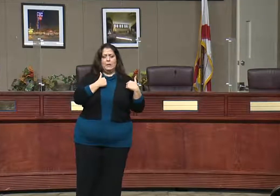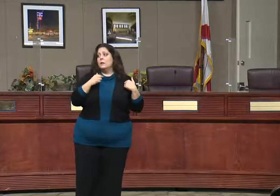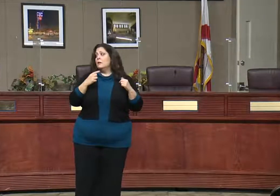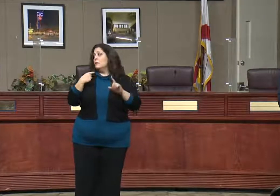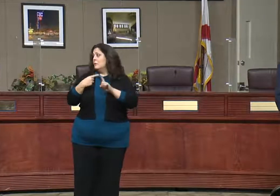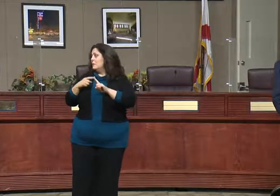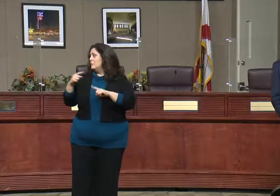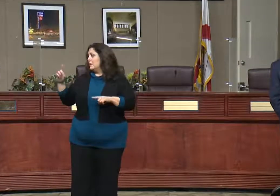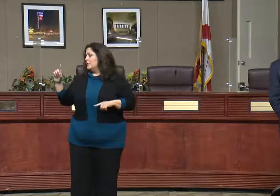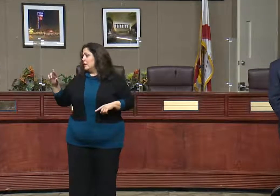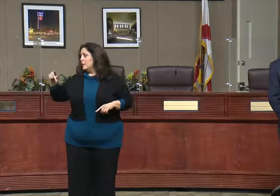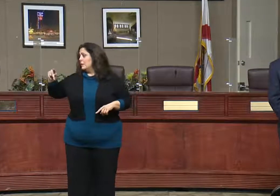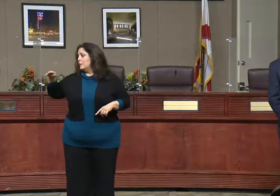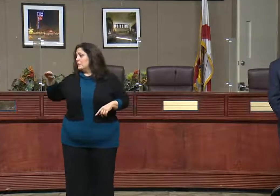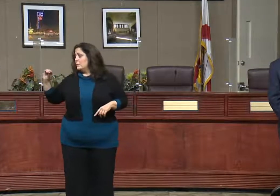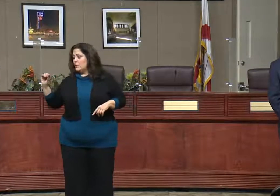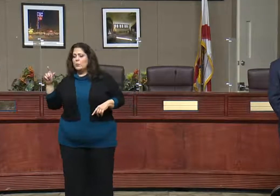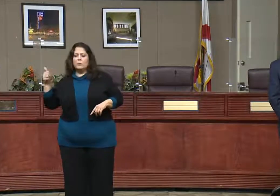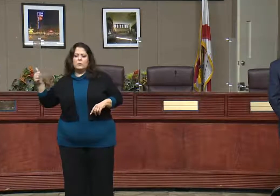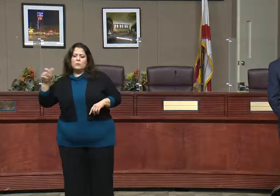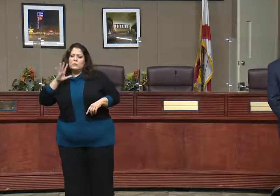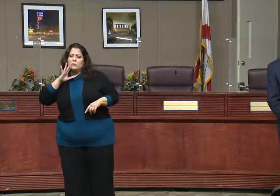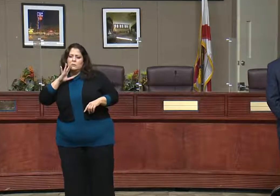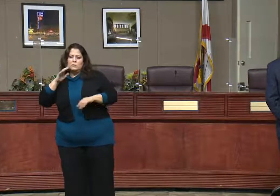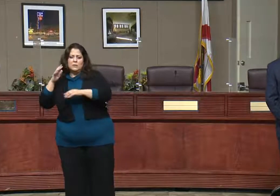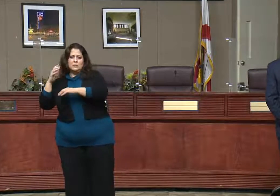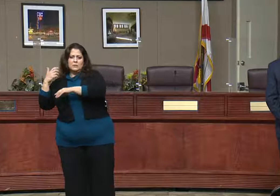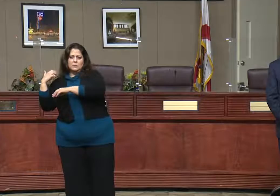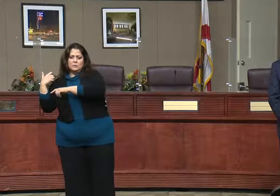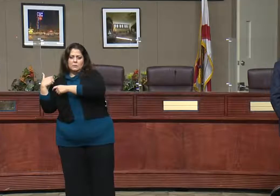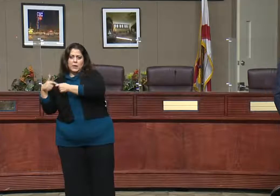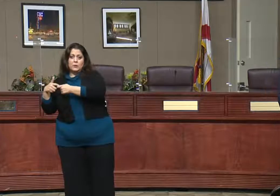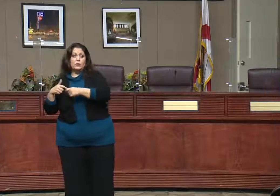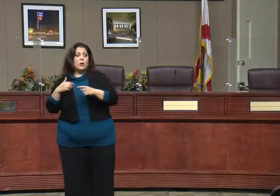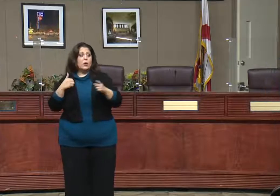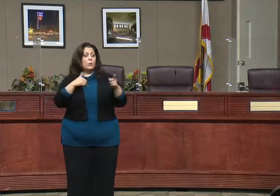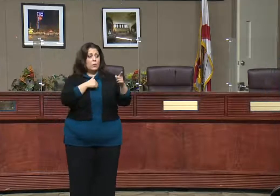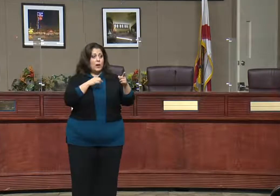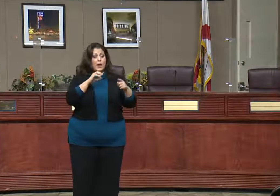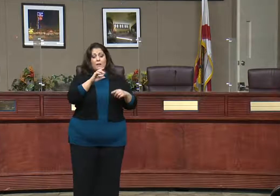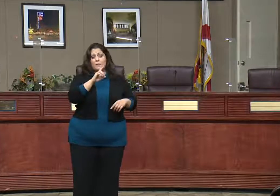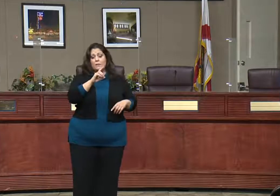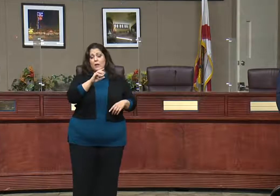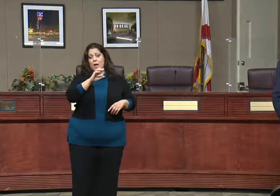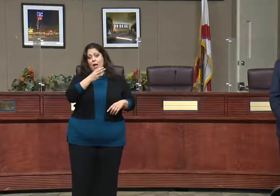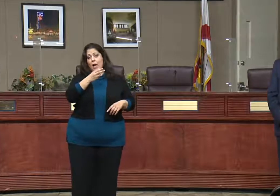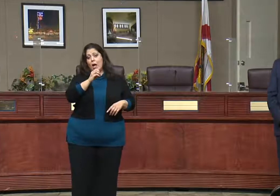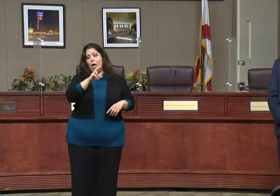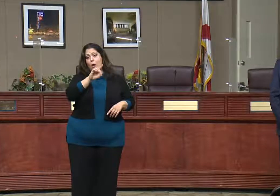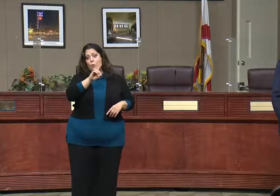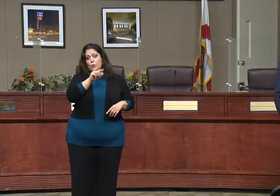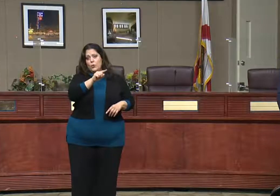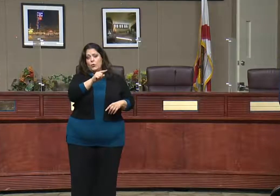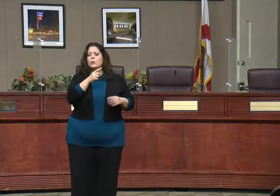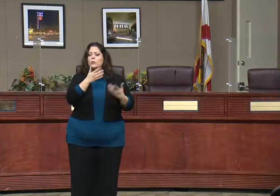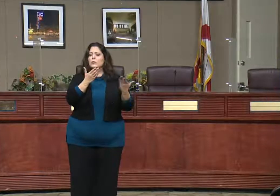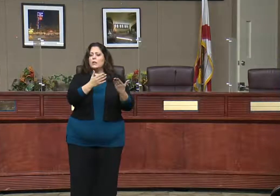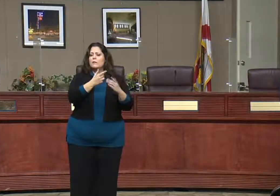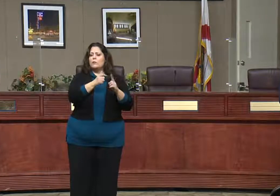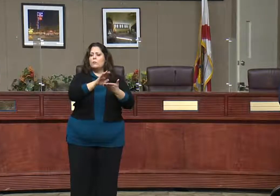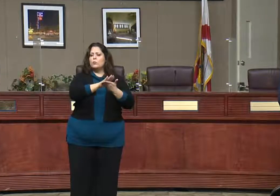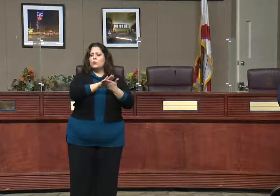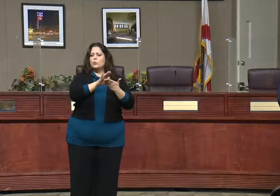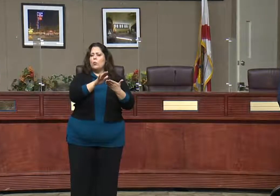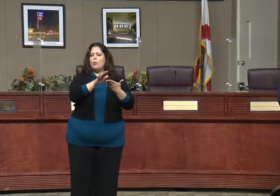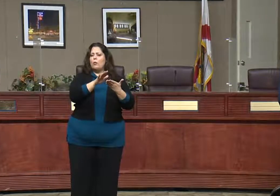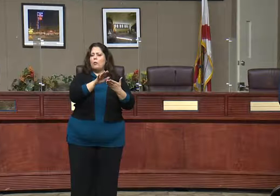We also have Mr. Scott Howard from the Orange County Public Schools, who's present today, and other staff members are here if you